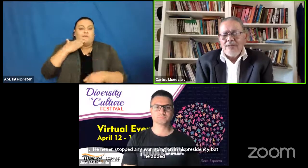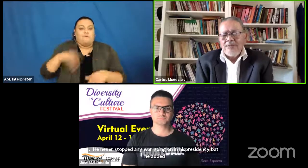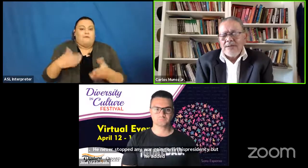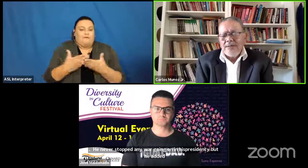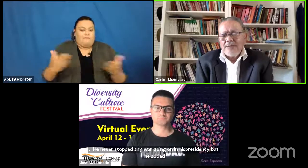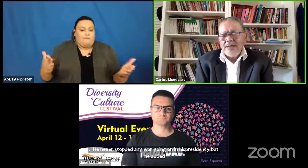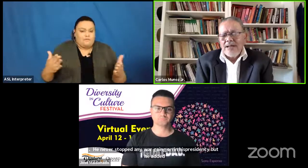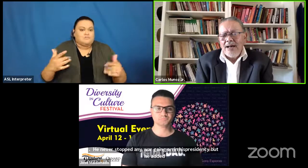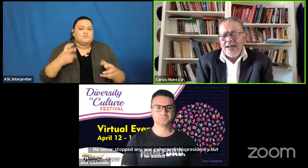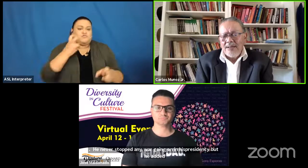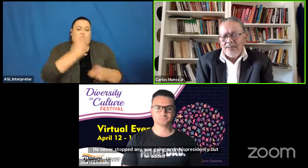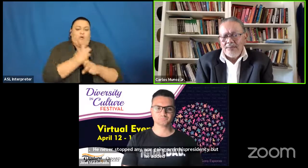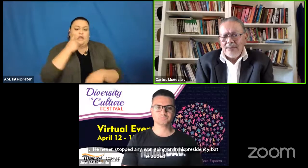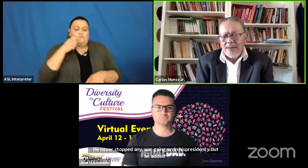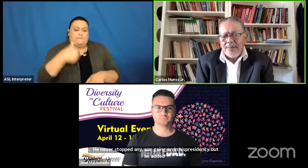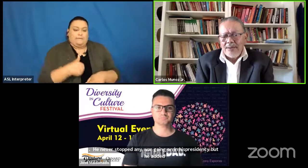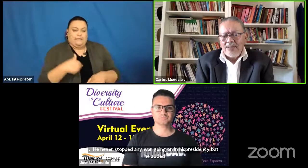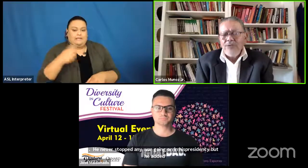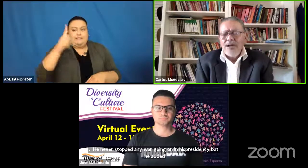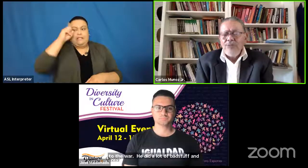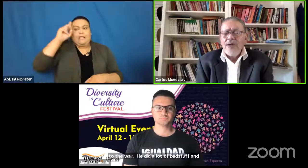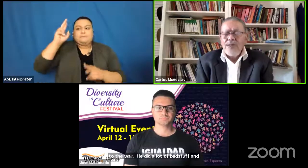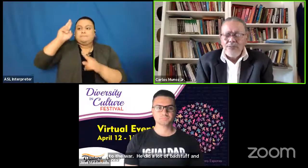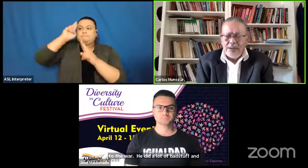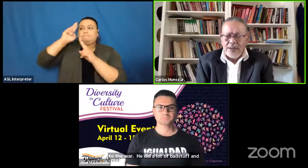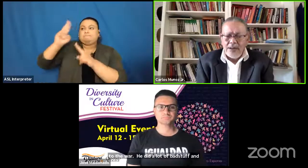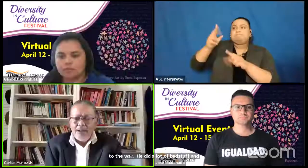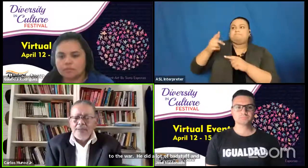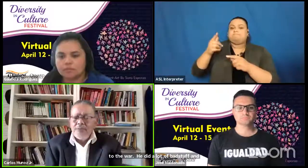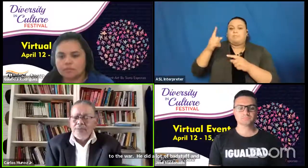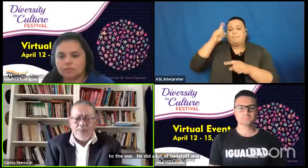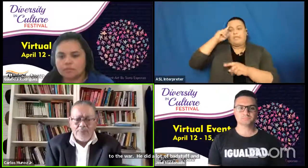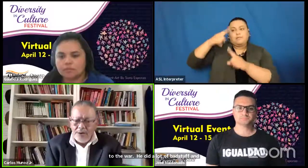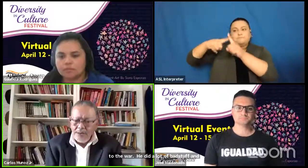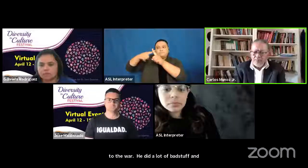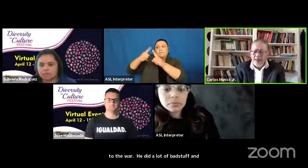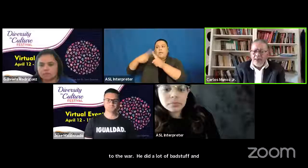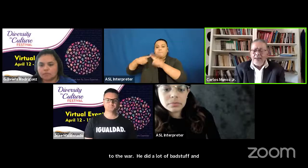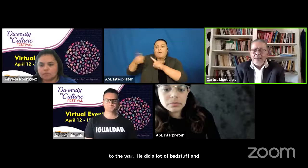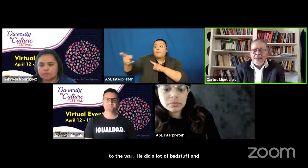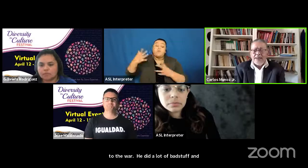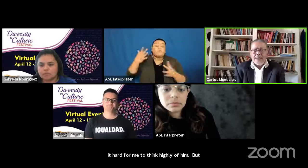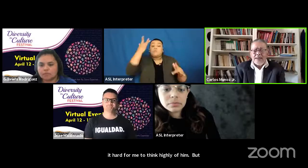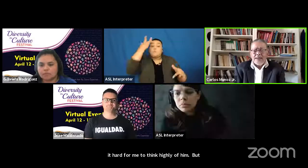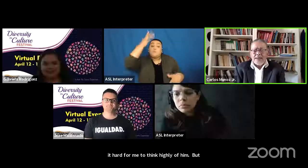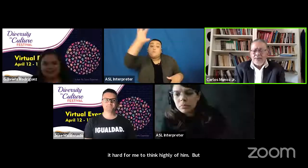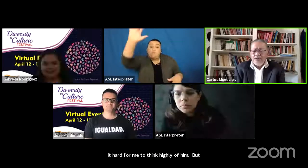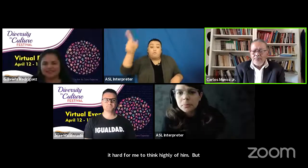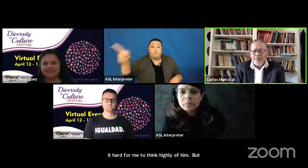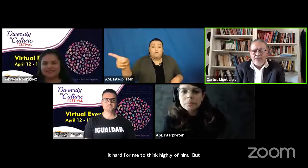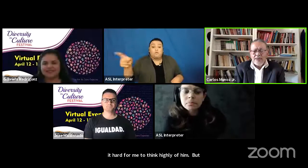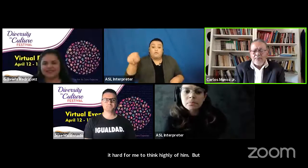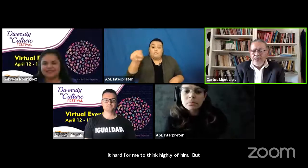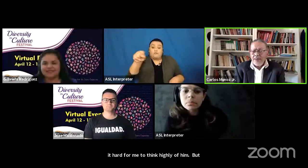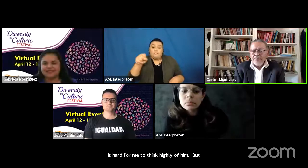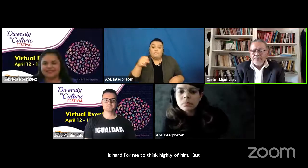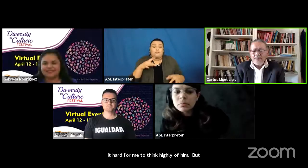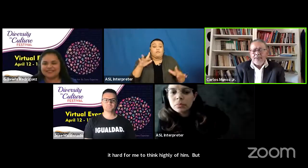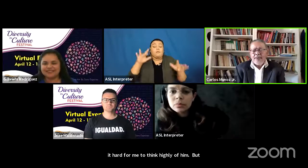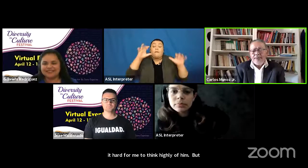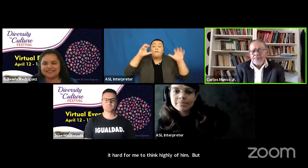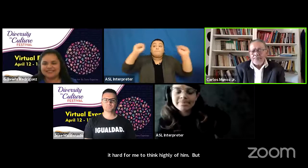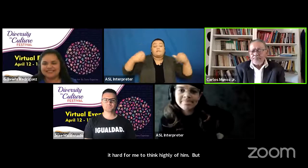for me to think highly of him. But I do acknowledge that he was a brilliant mind, incredible young